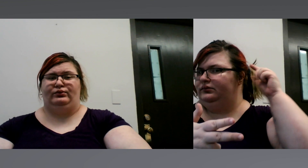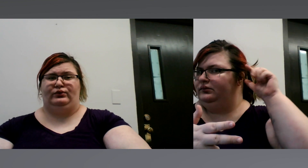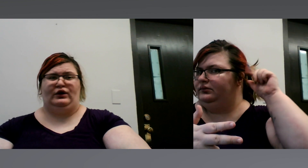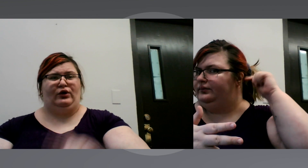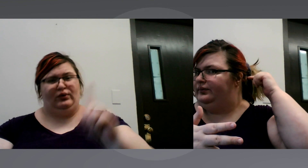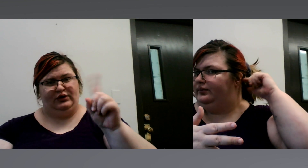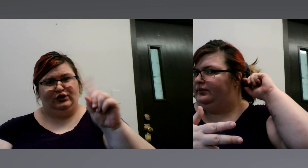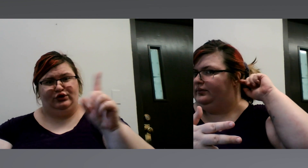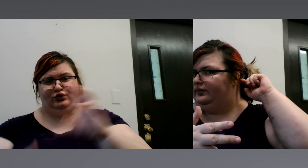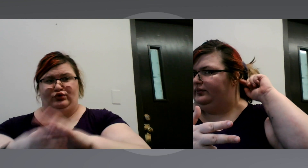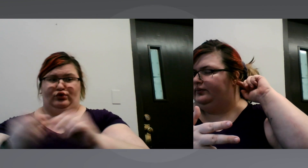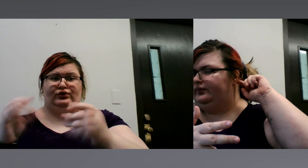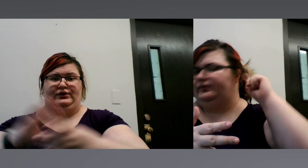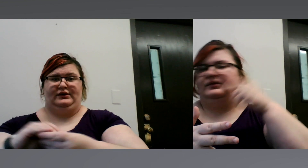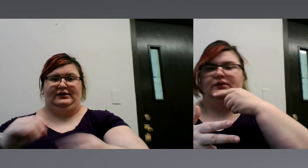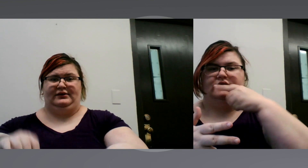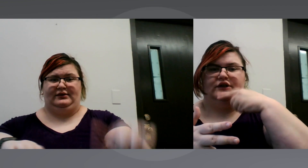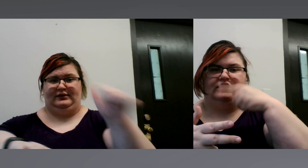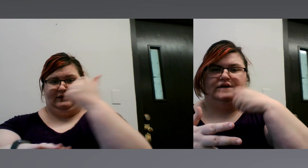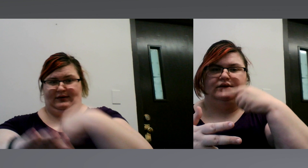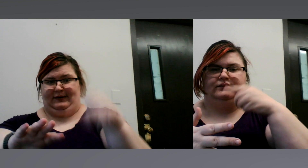Okay, so